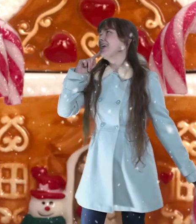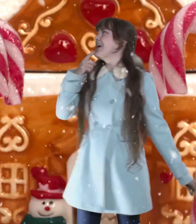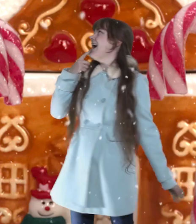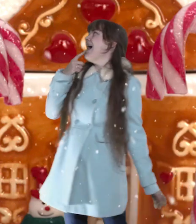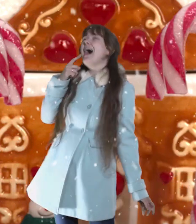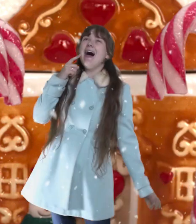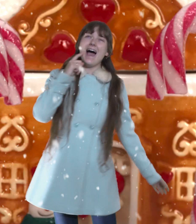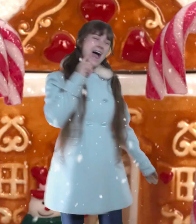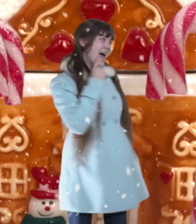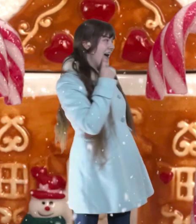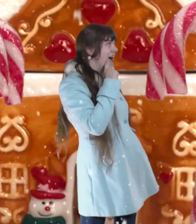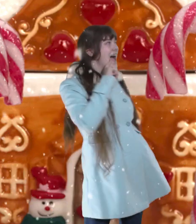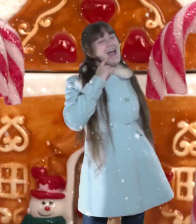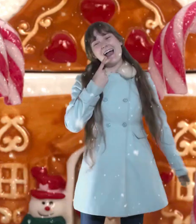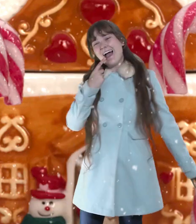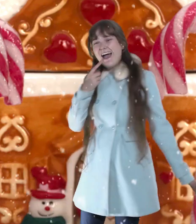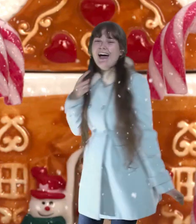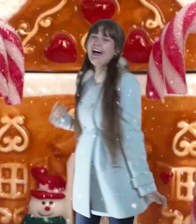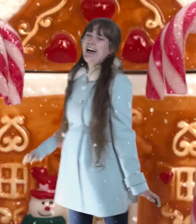canes.